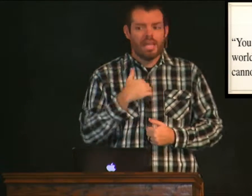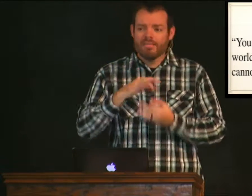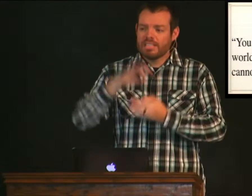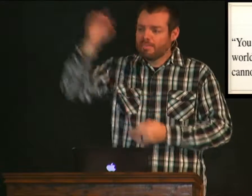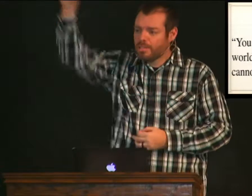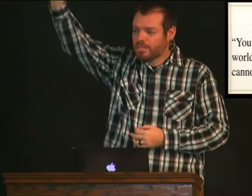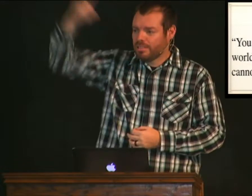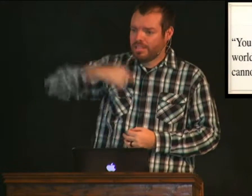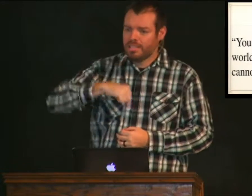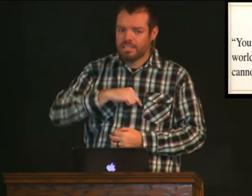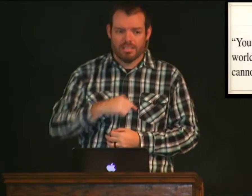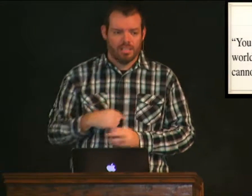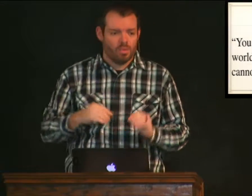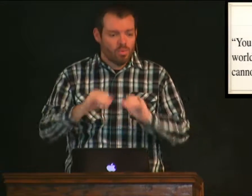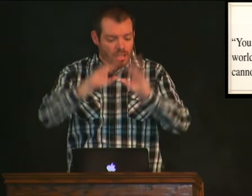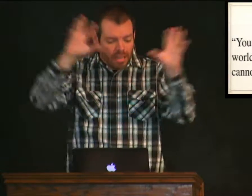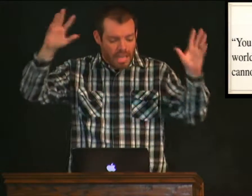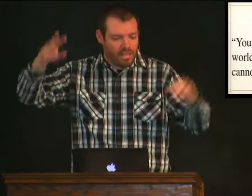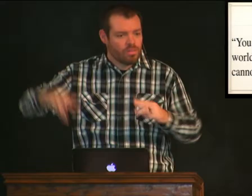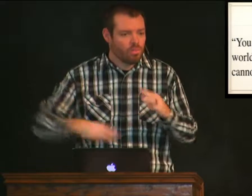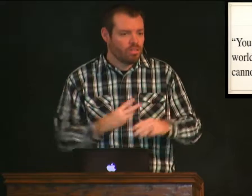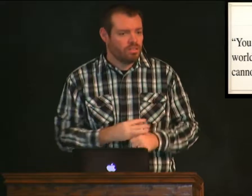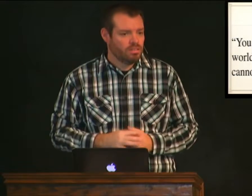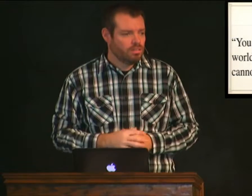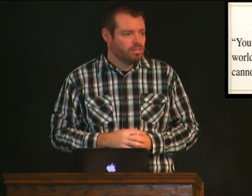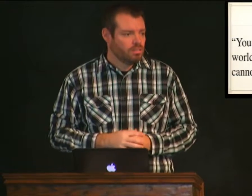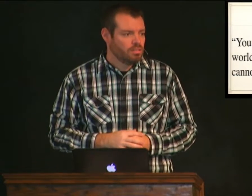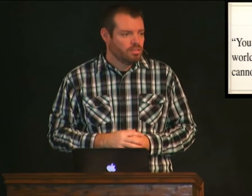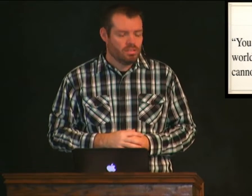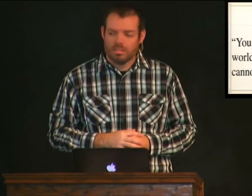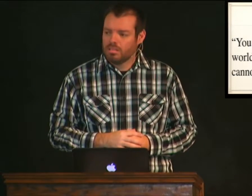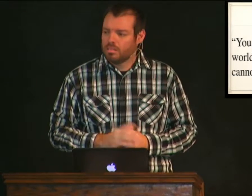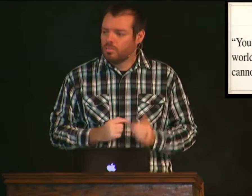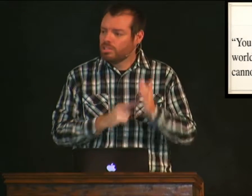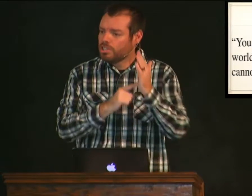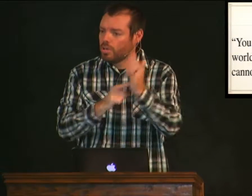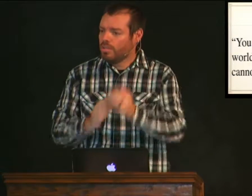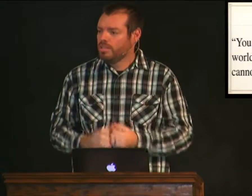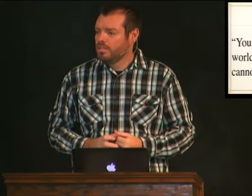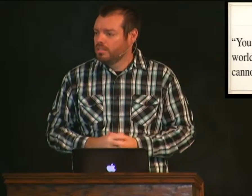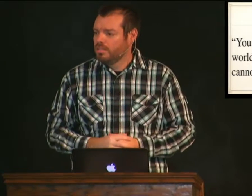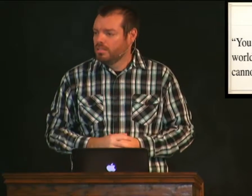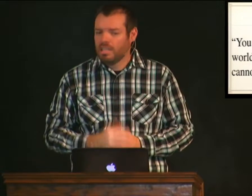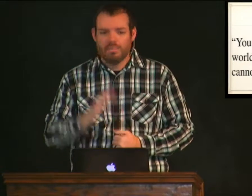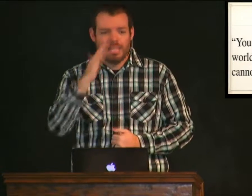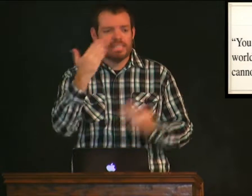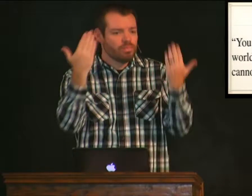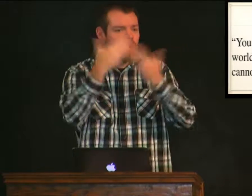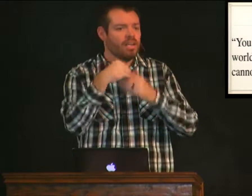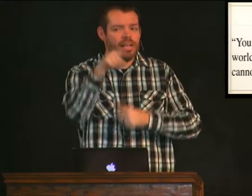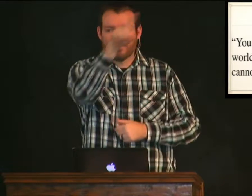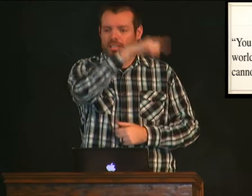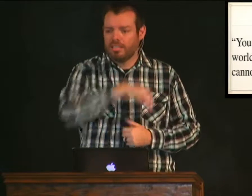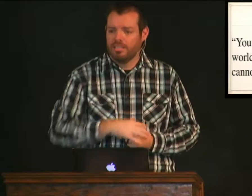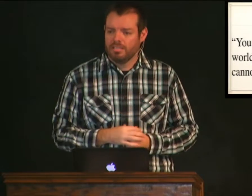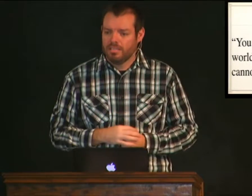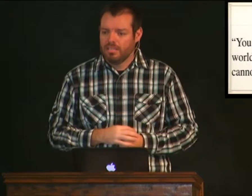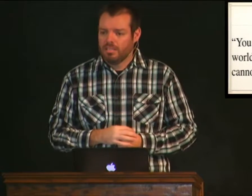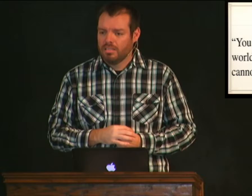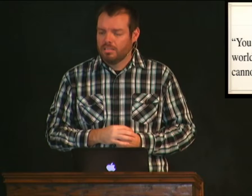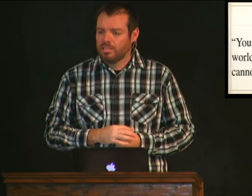Because we have the Spirit in us, with the light of the world is showing. It may seem dark out